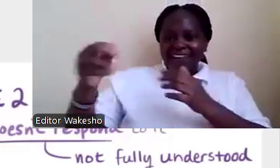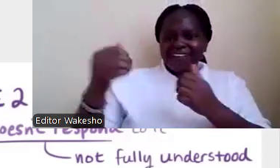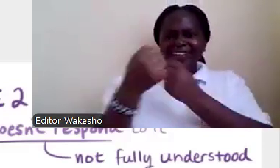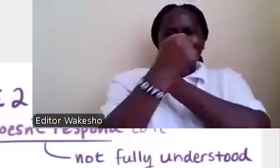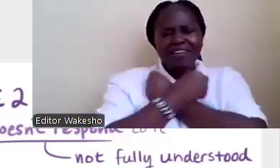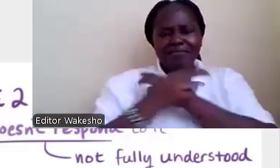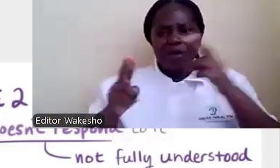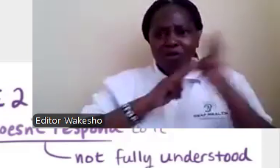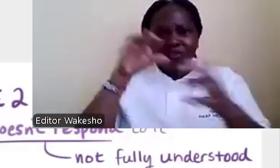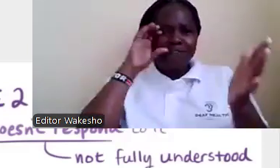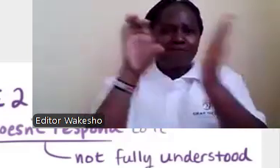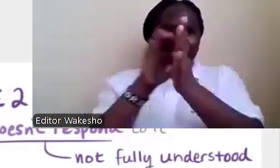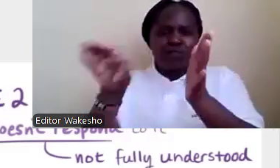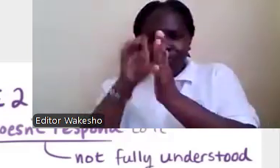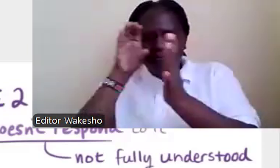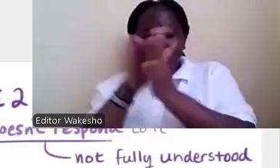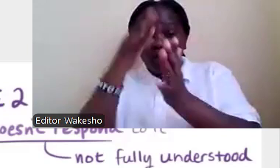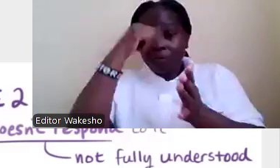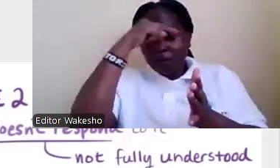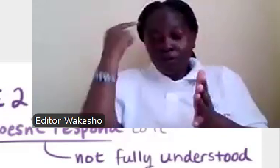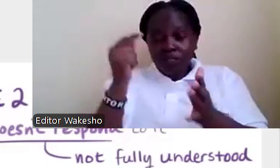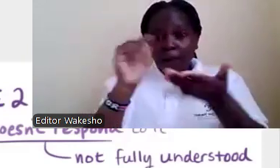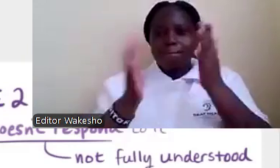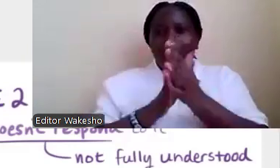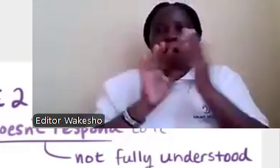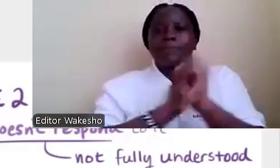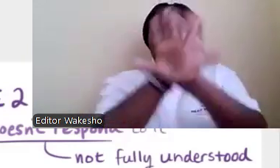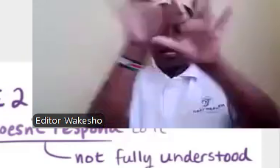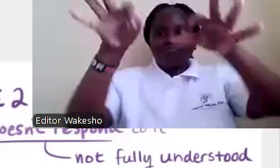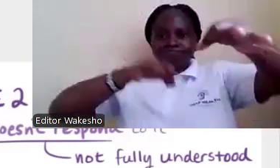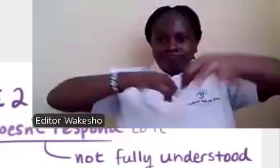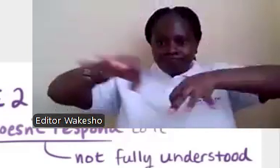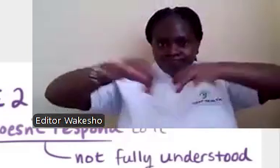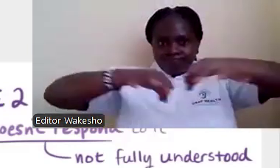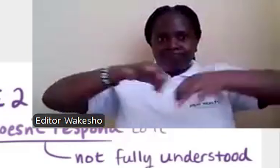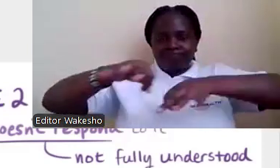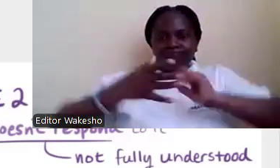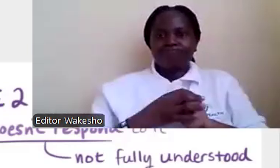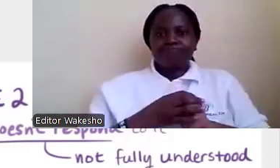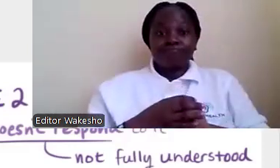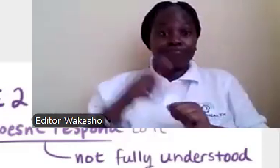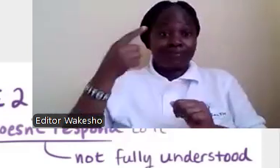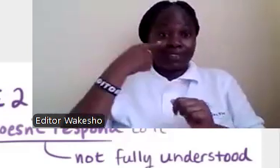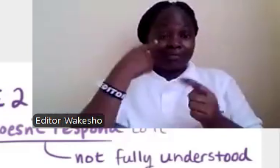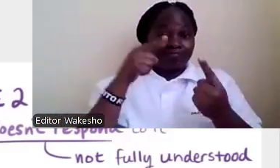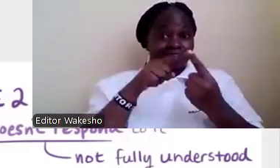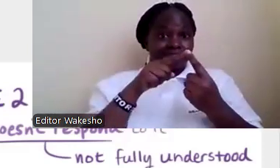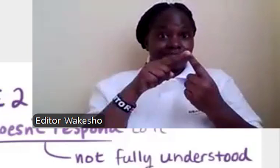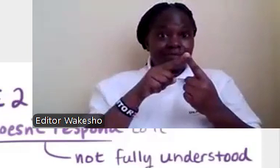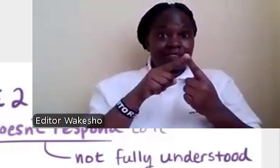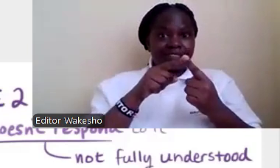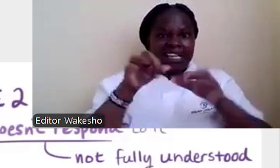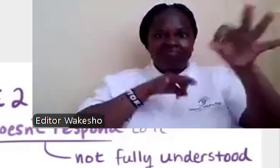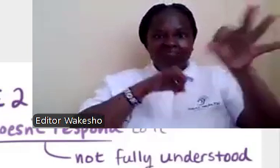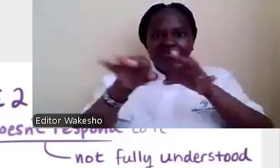things to become a bit clearer, right? So let's look at these illustrations that will